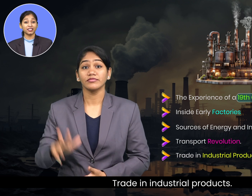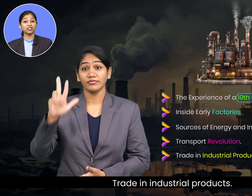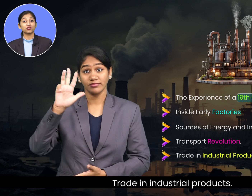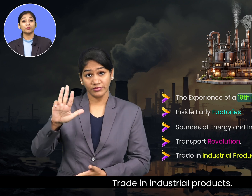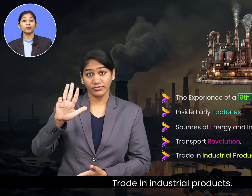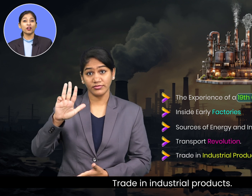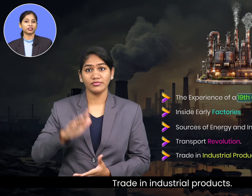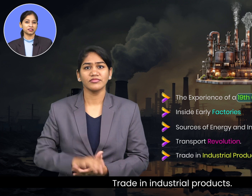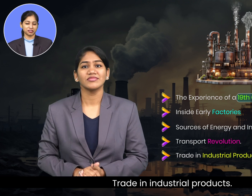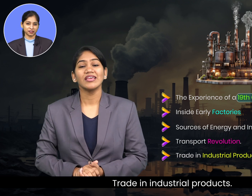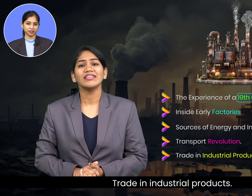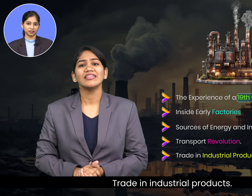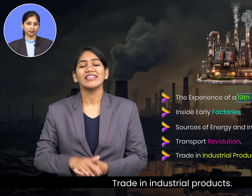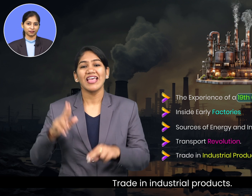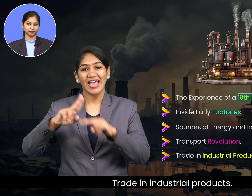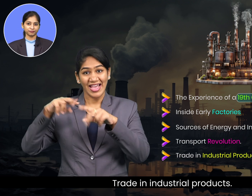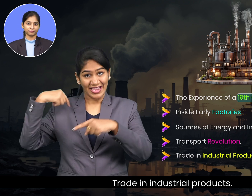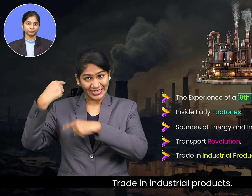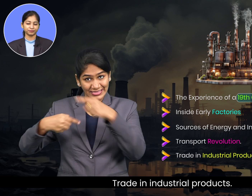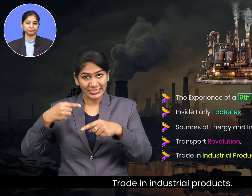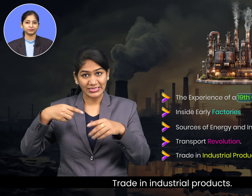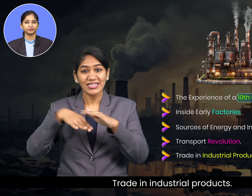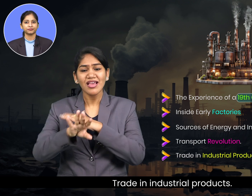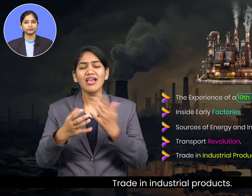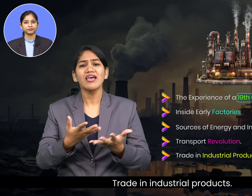Trade in industrial products.